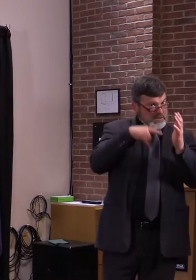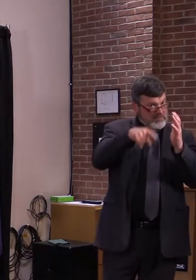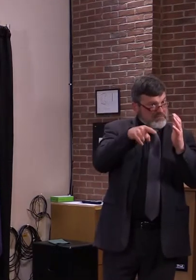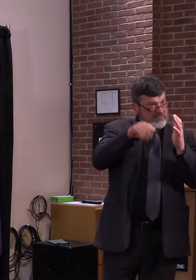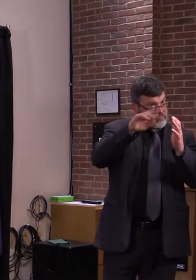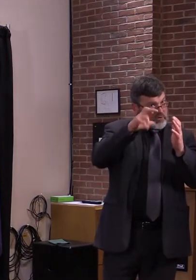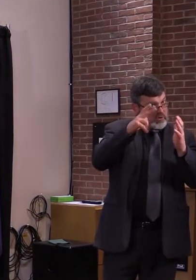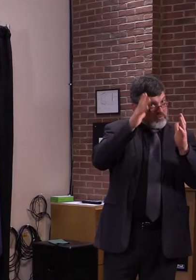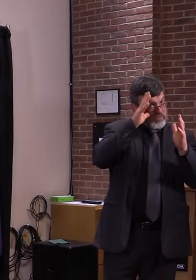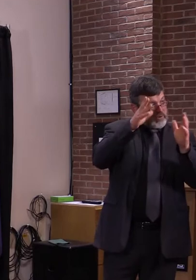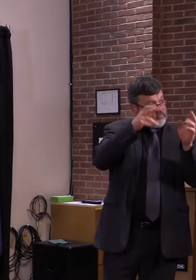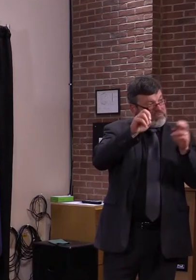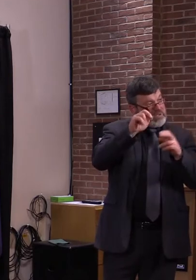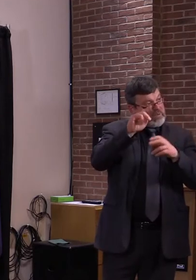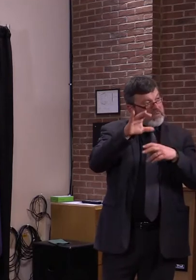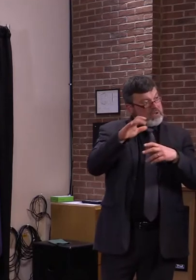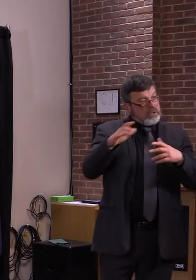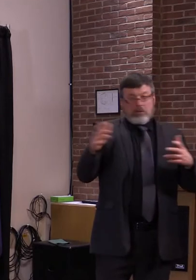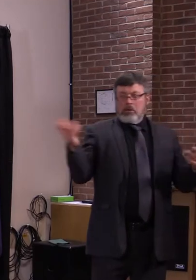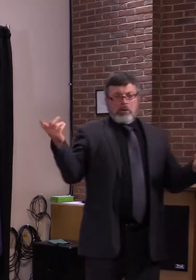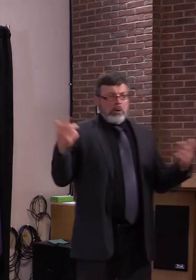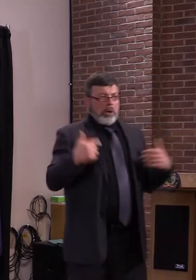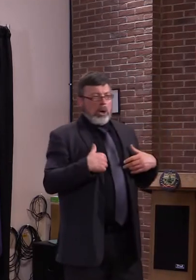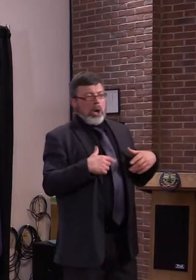Okay, thank you very much.